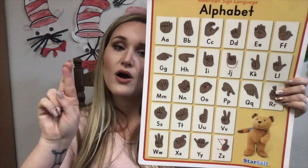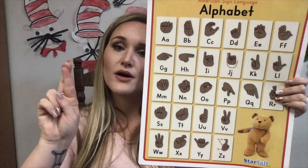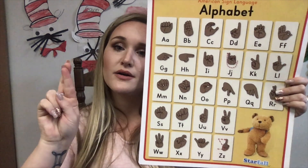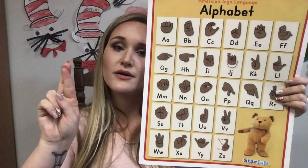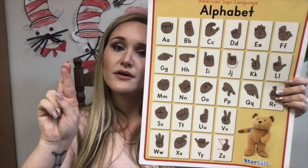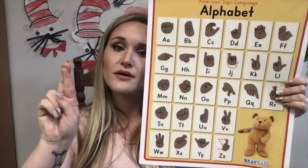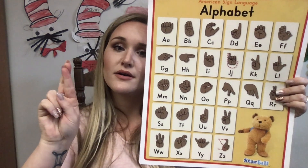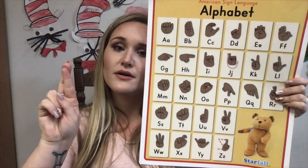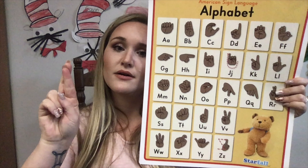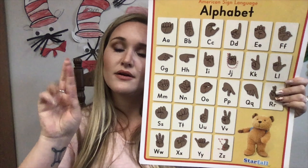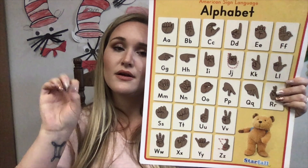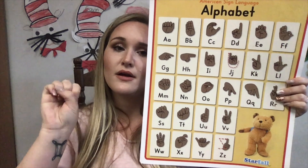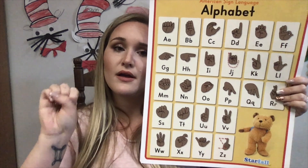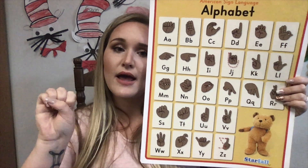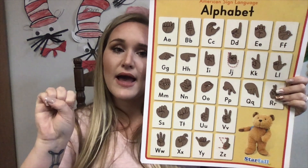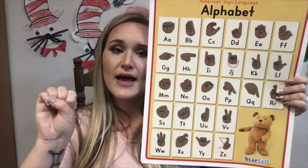R, S,